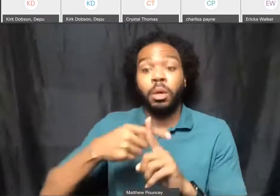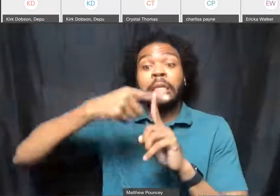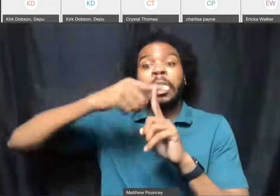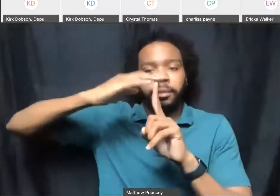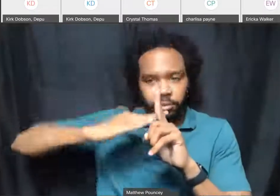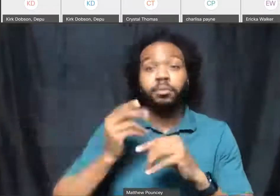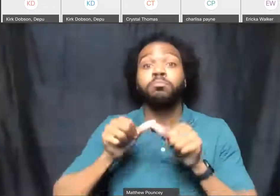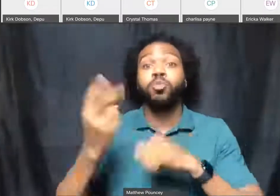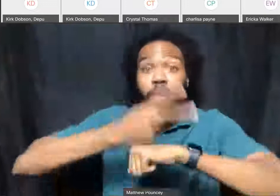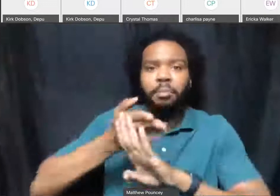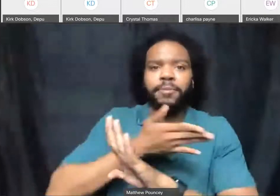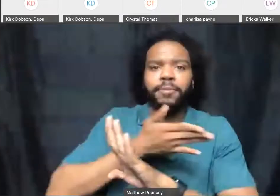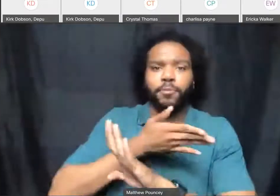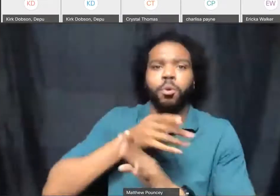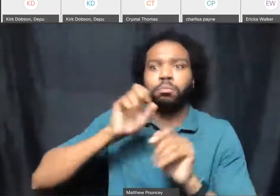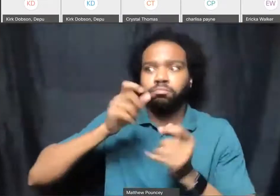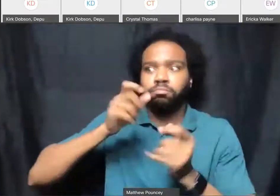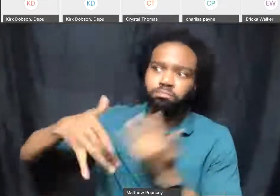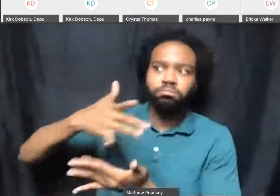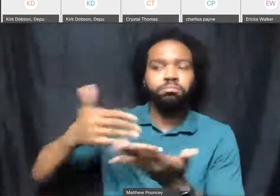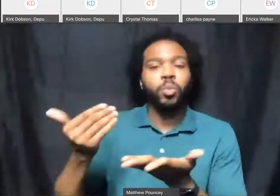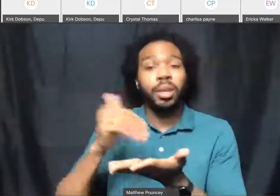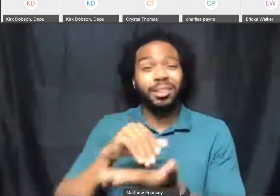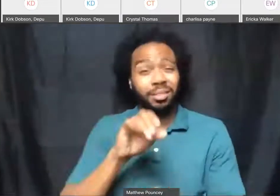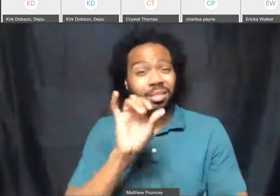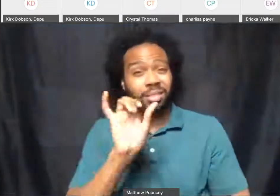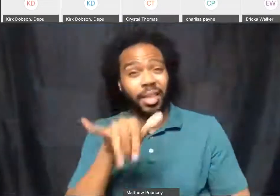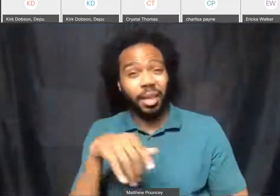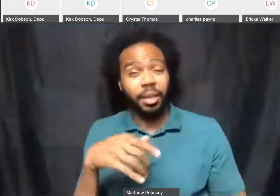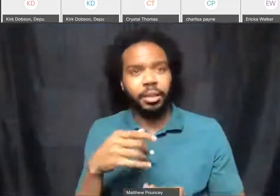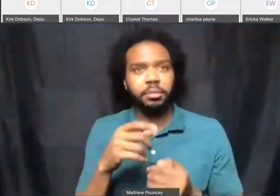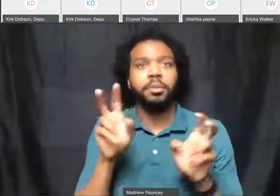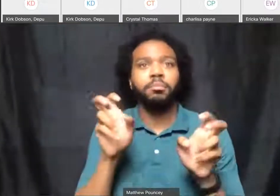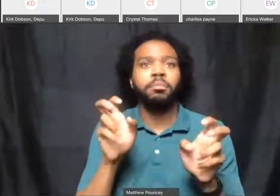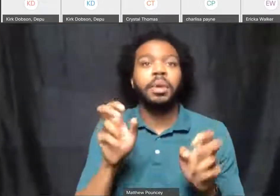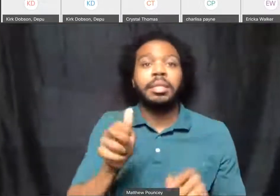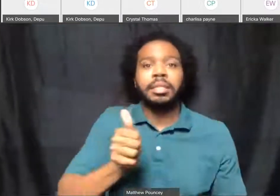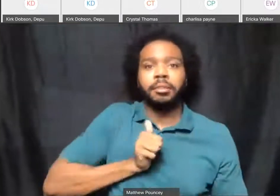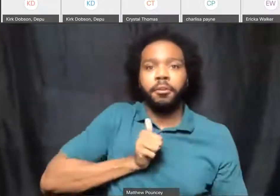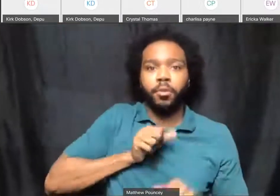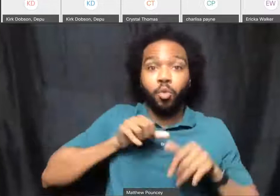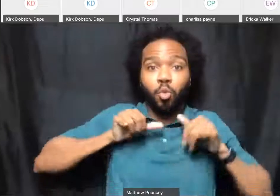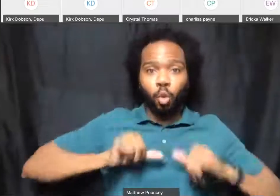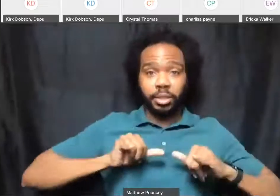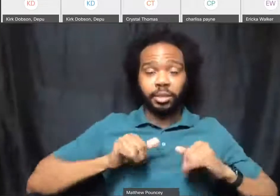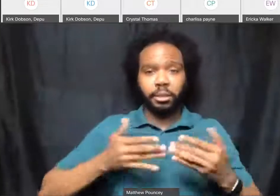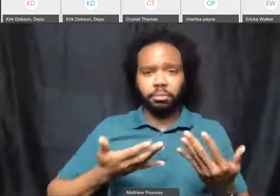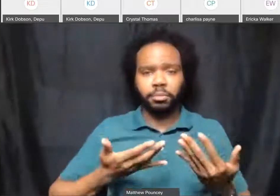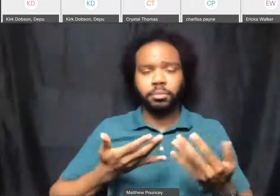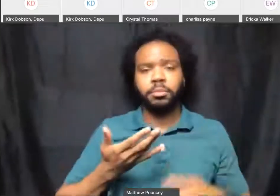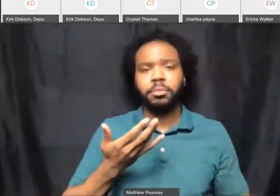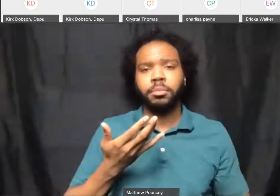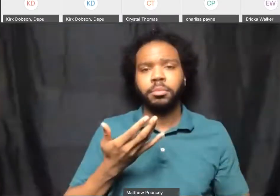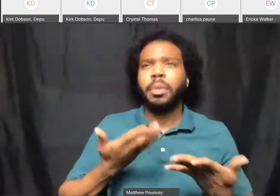around people. And that would have been a form of self-quarantine. Quarantine, and maybe I'm being